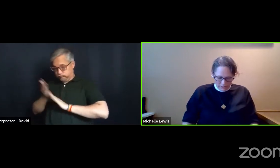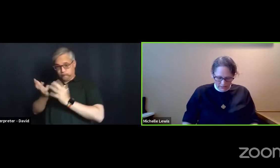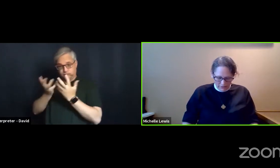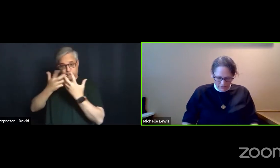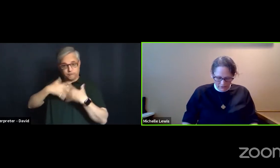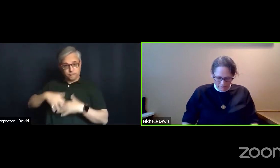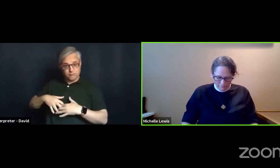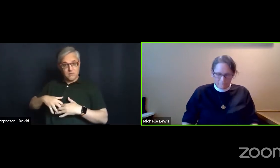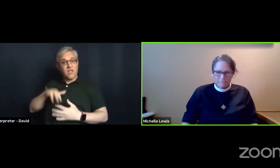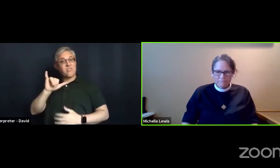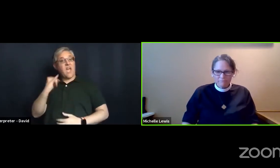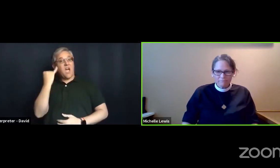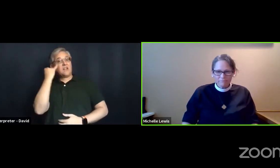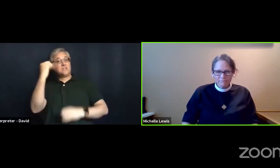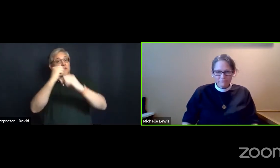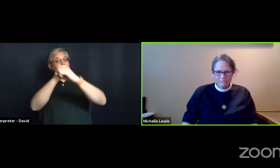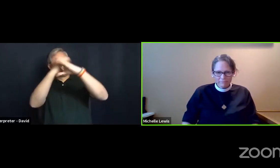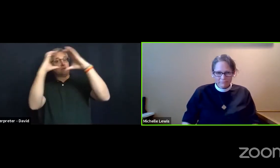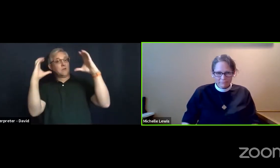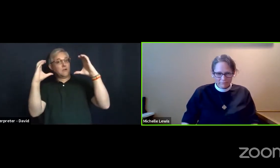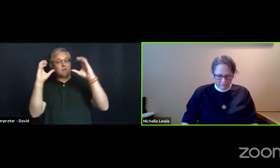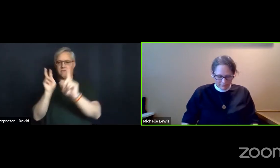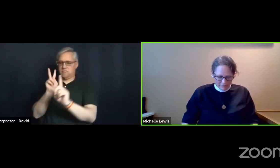work together.